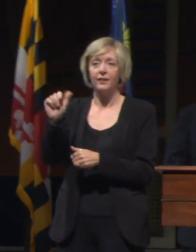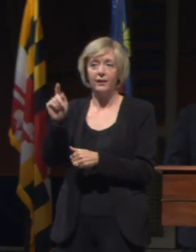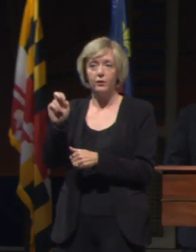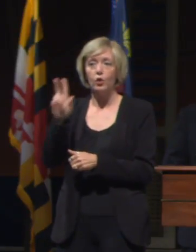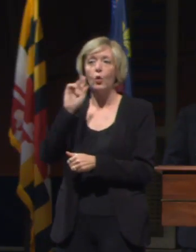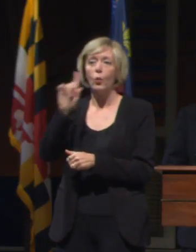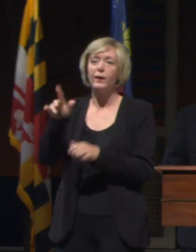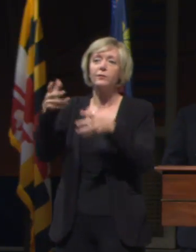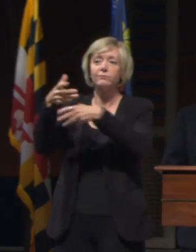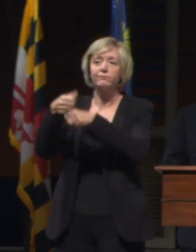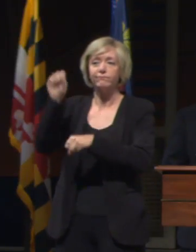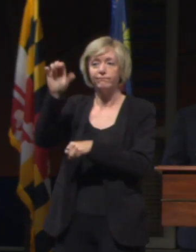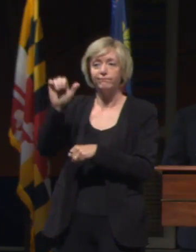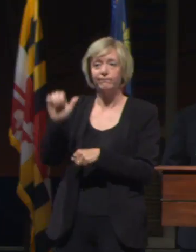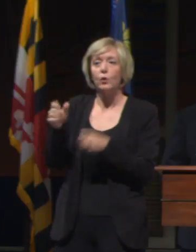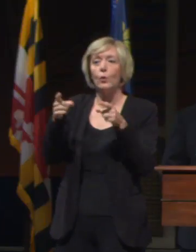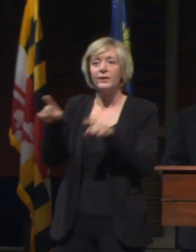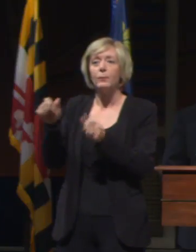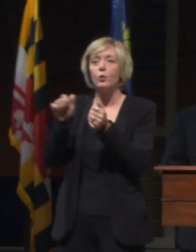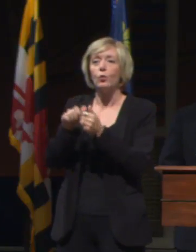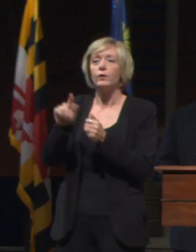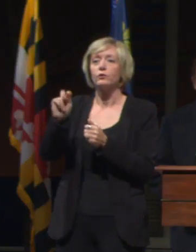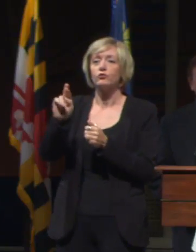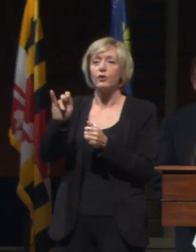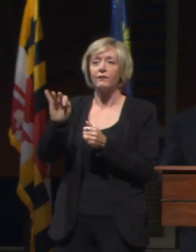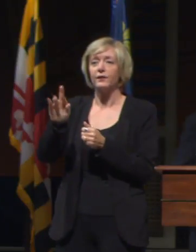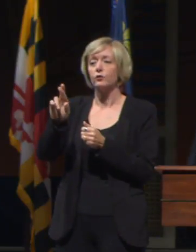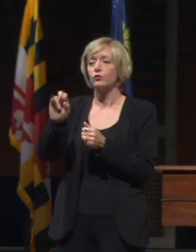the administration's traffic relief plan.